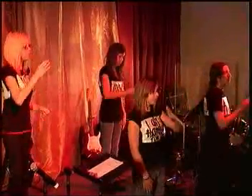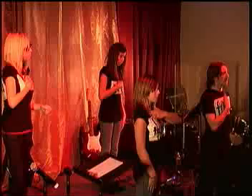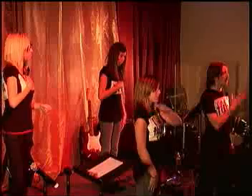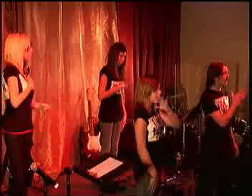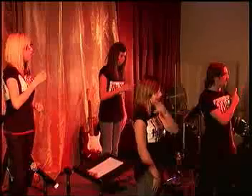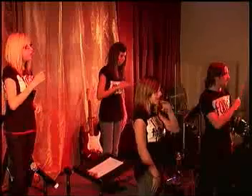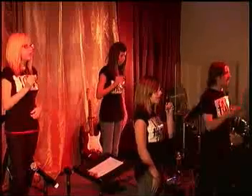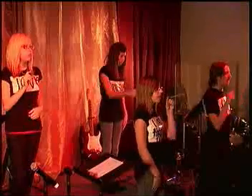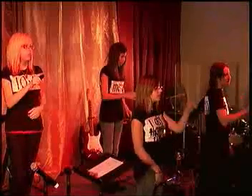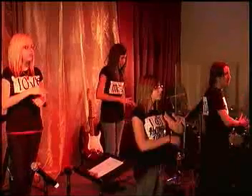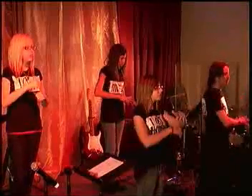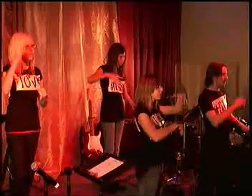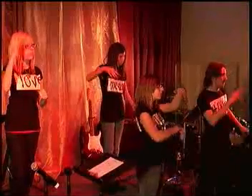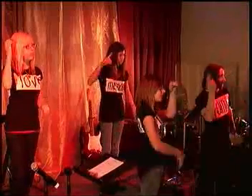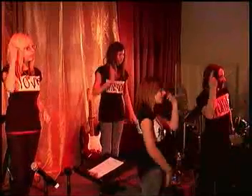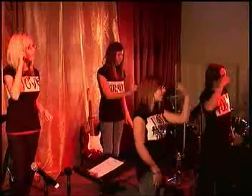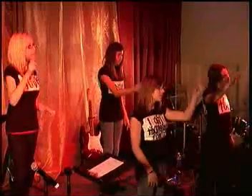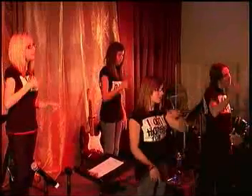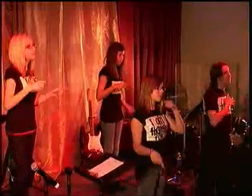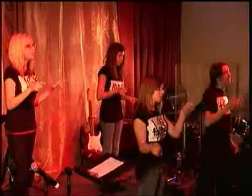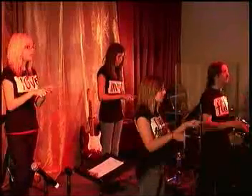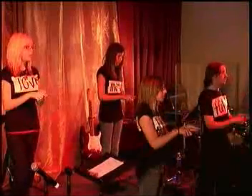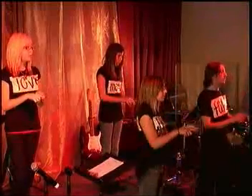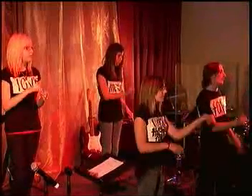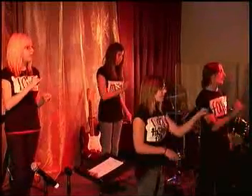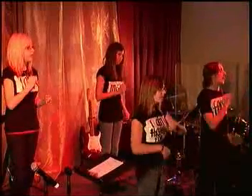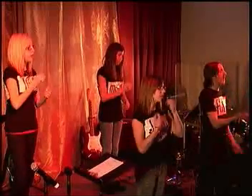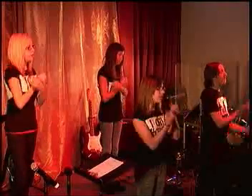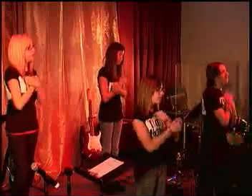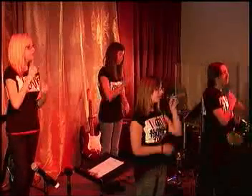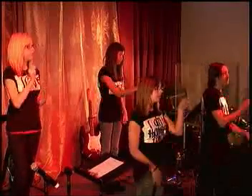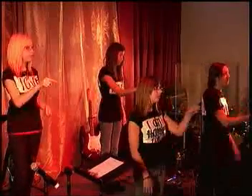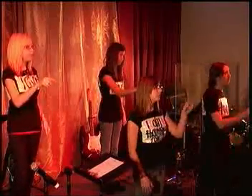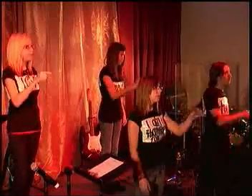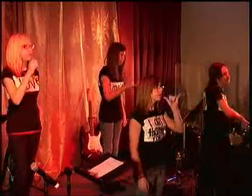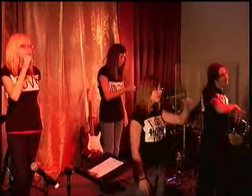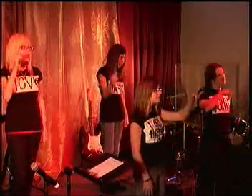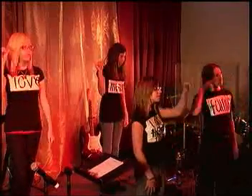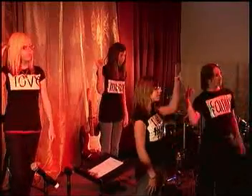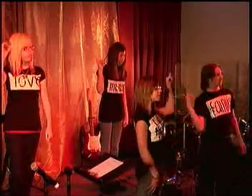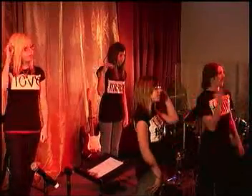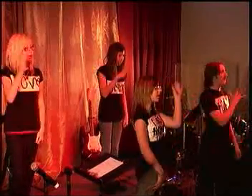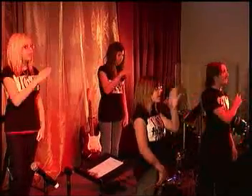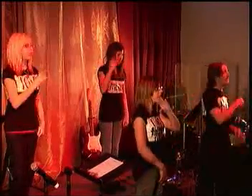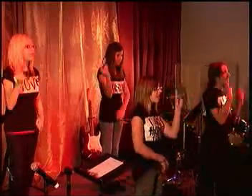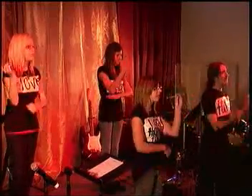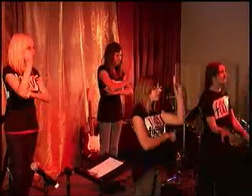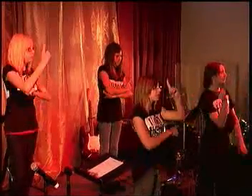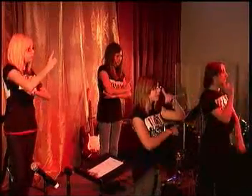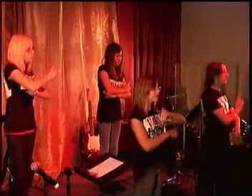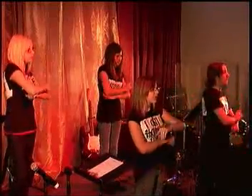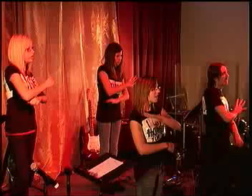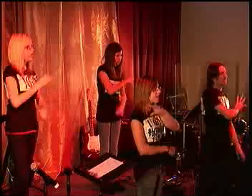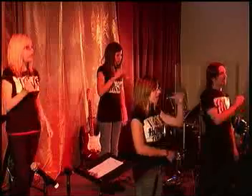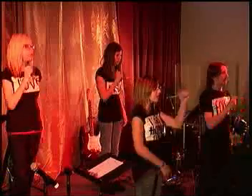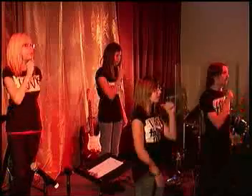are mine and you shine for me too. I love you. I and today and